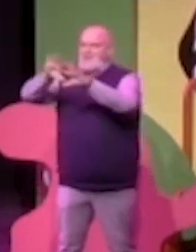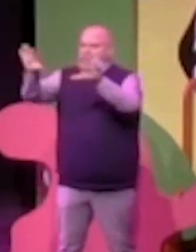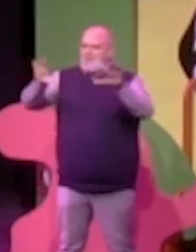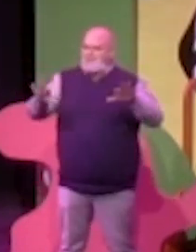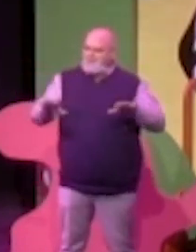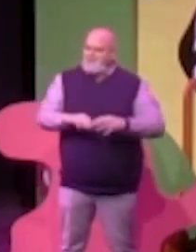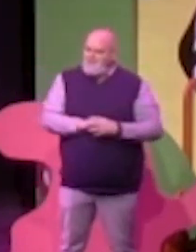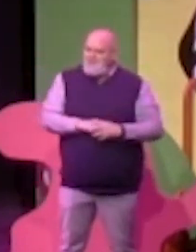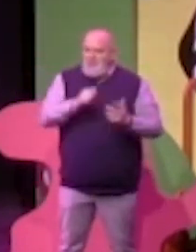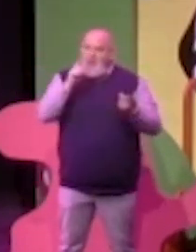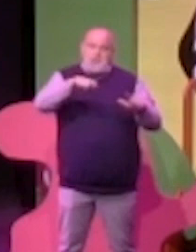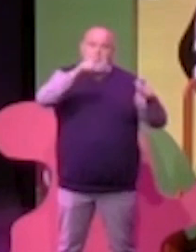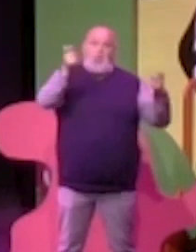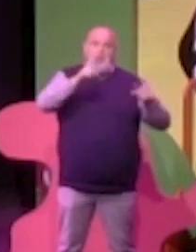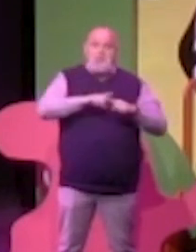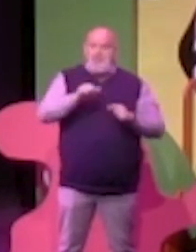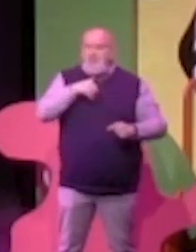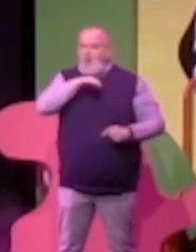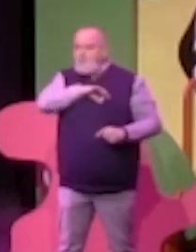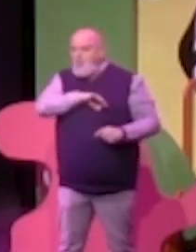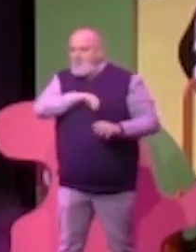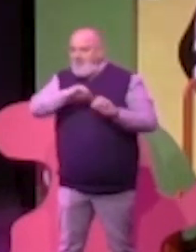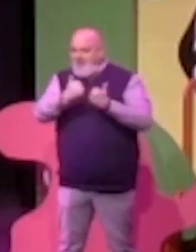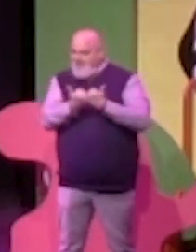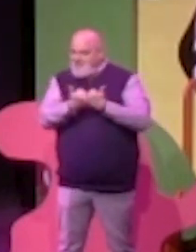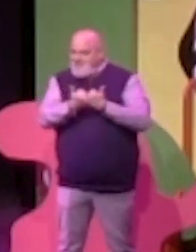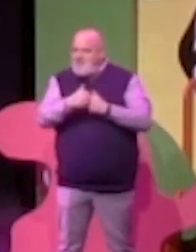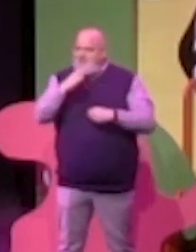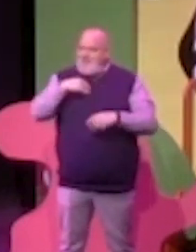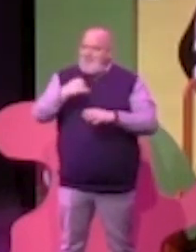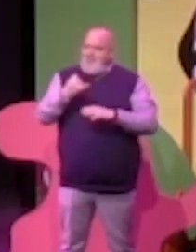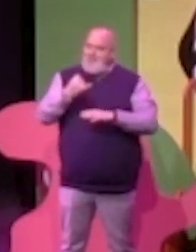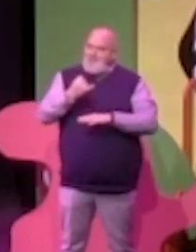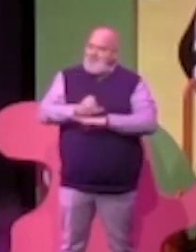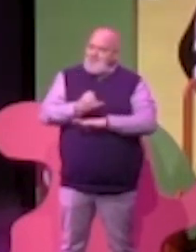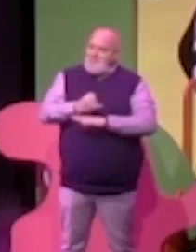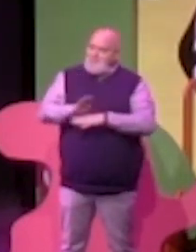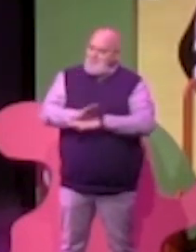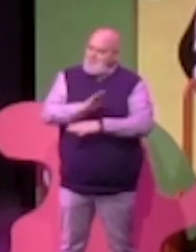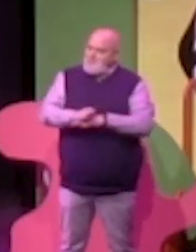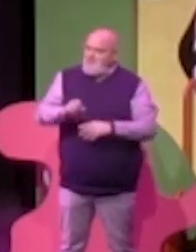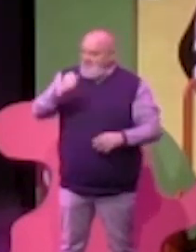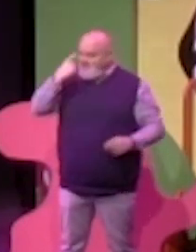not so large, but the nonprofit agencies or institutions, if that makes sense.